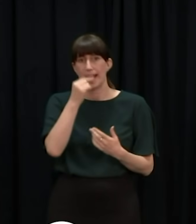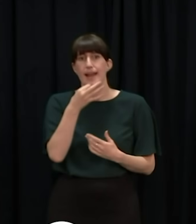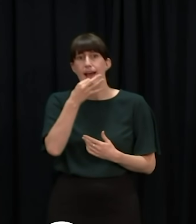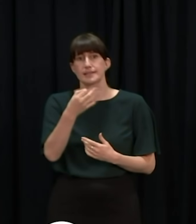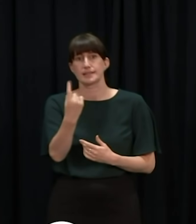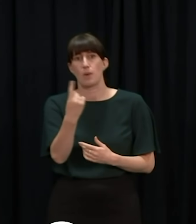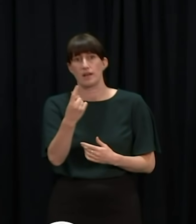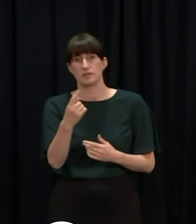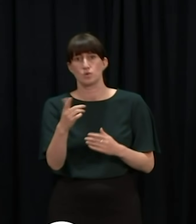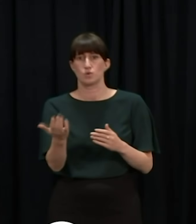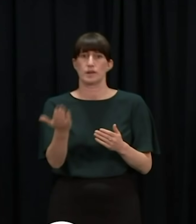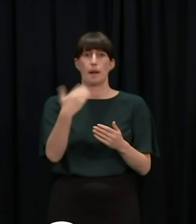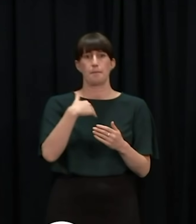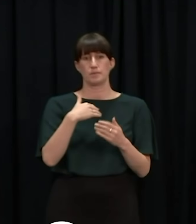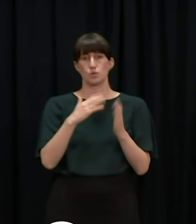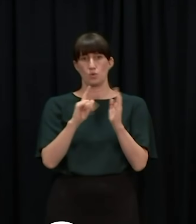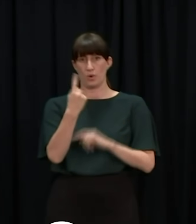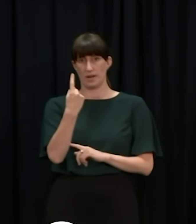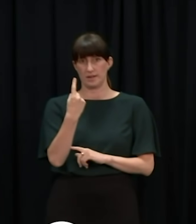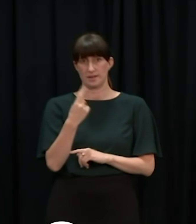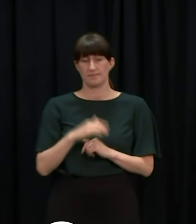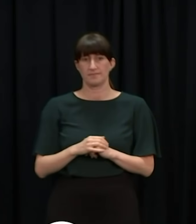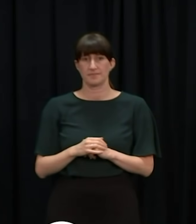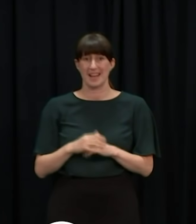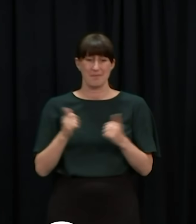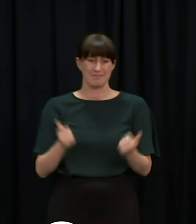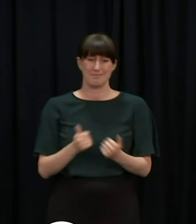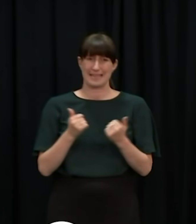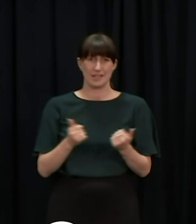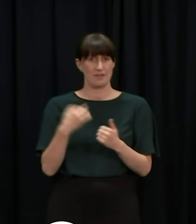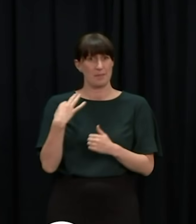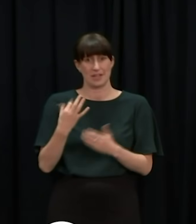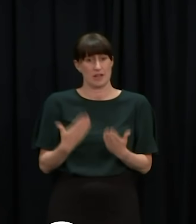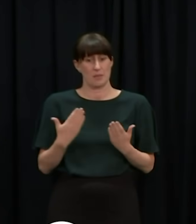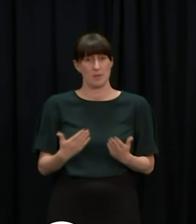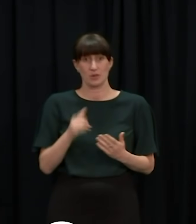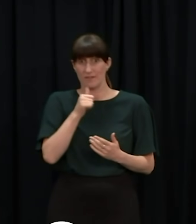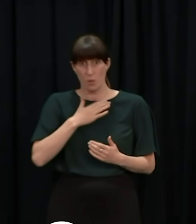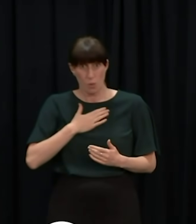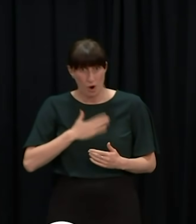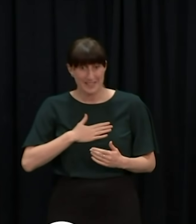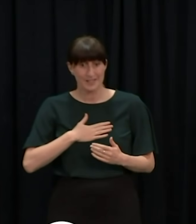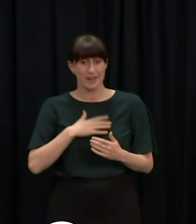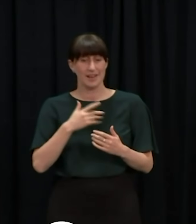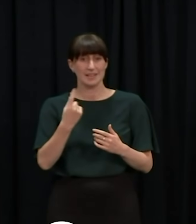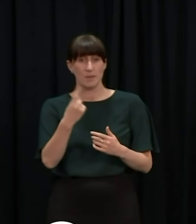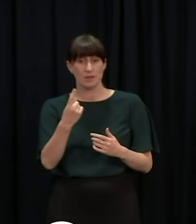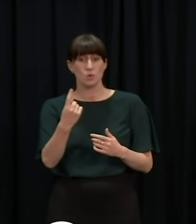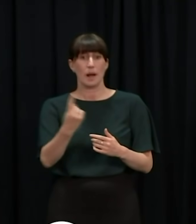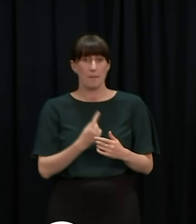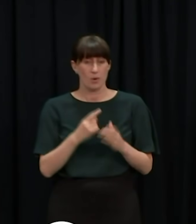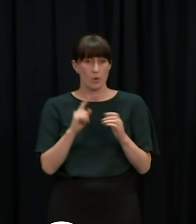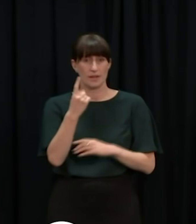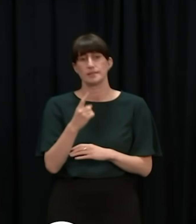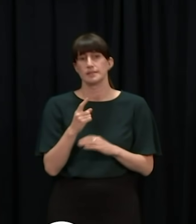the need to travel. There is a high number of applications presently, so people should apply as soon as possible, as very short